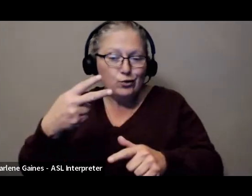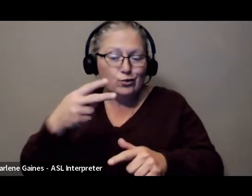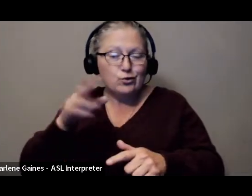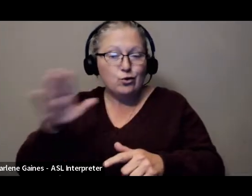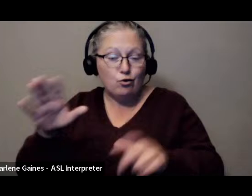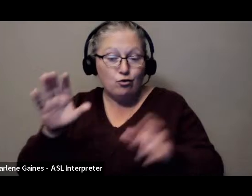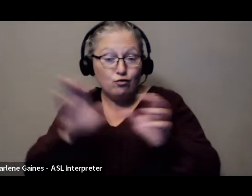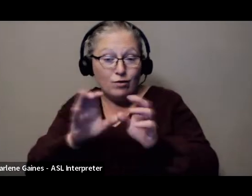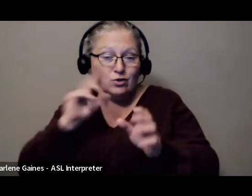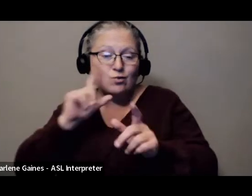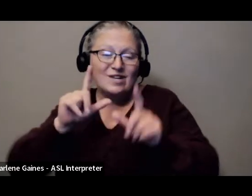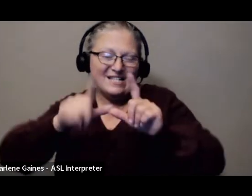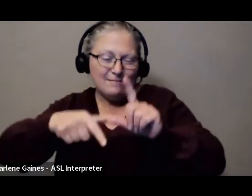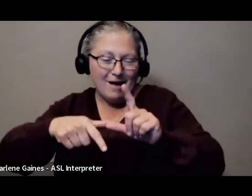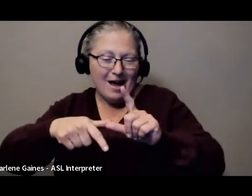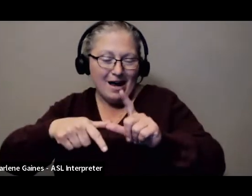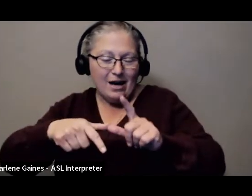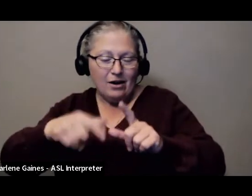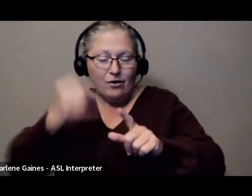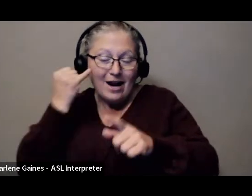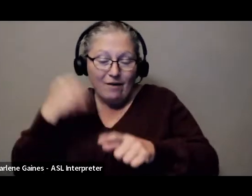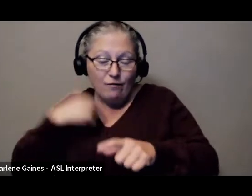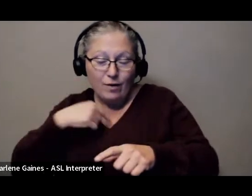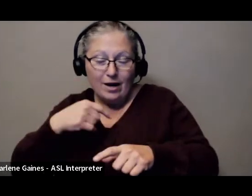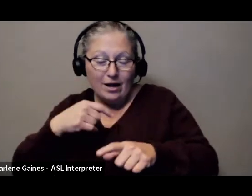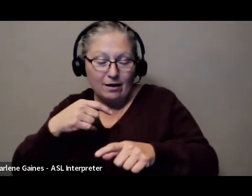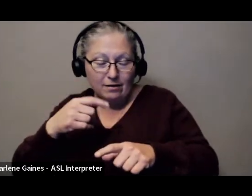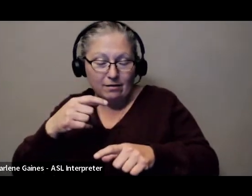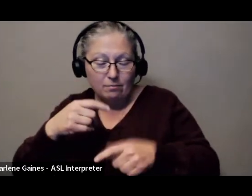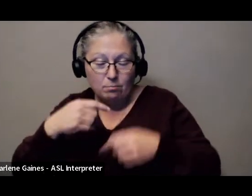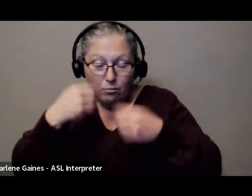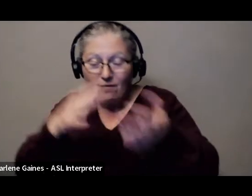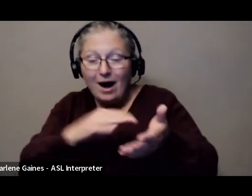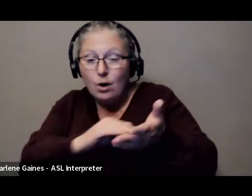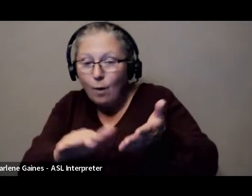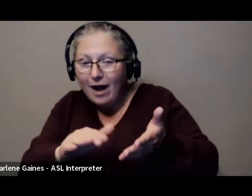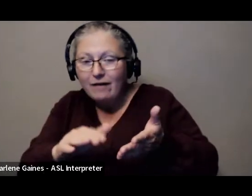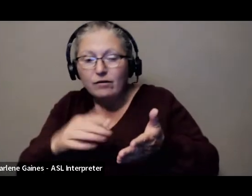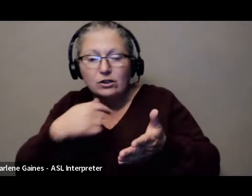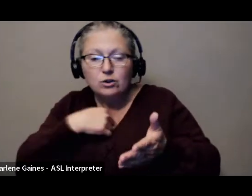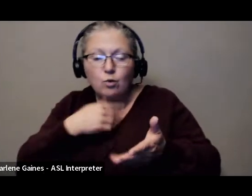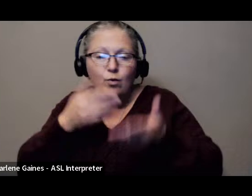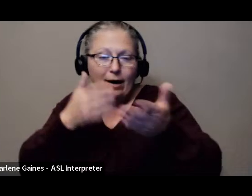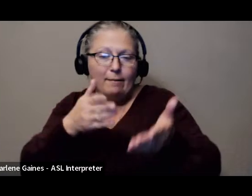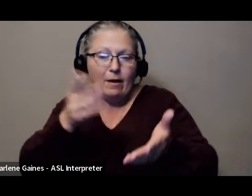her credential will expire unless we provide this waiver. So